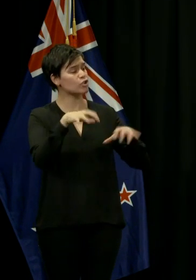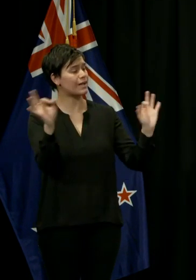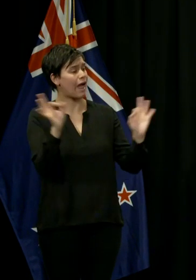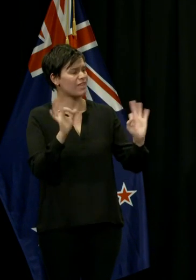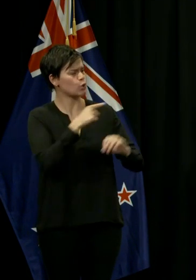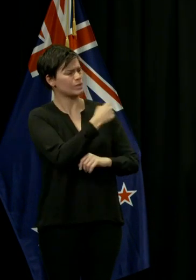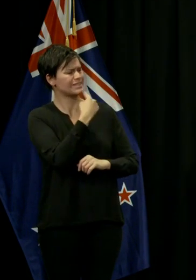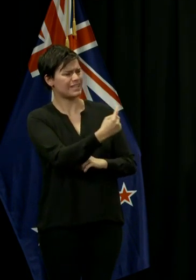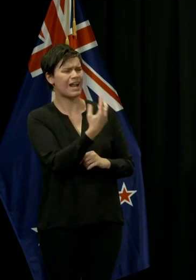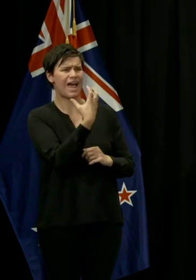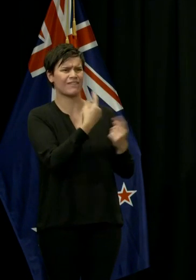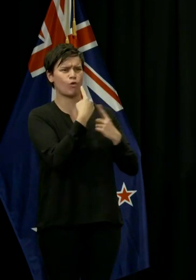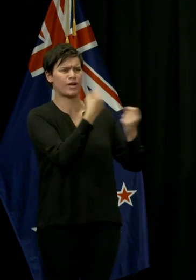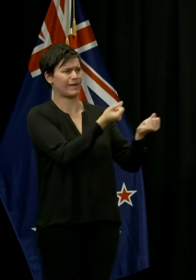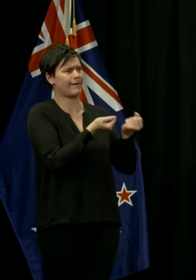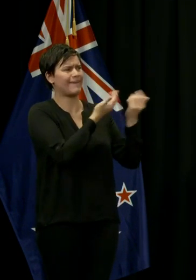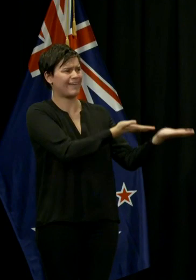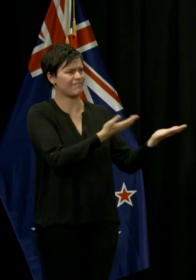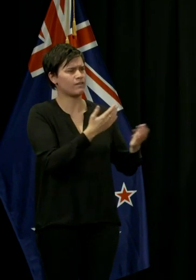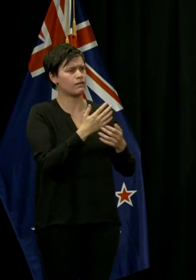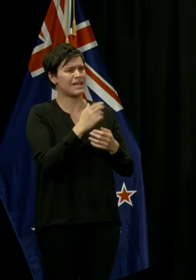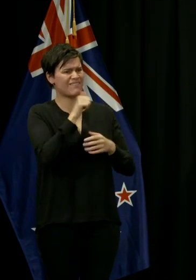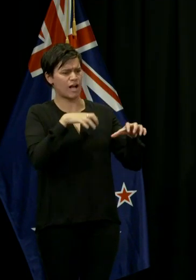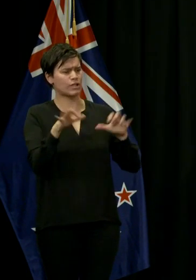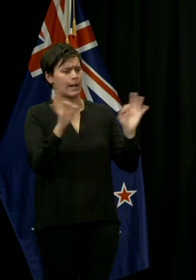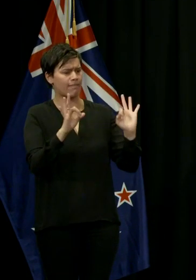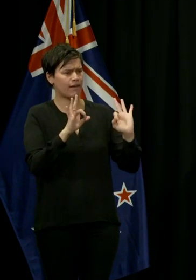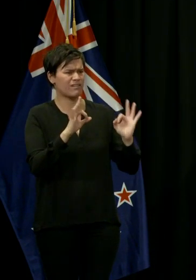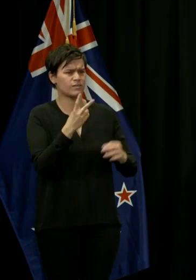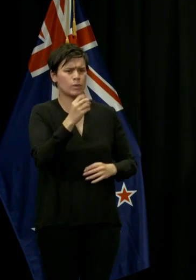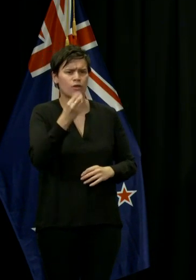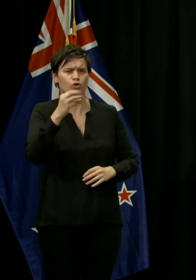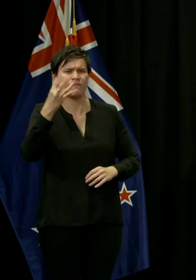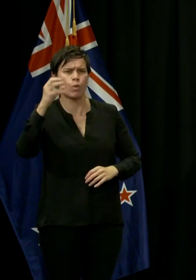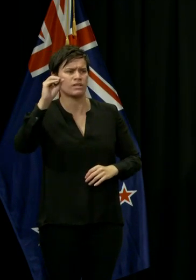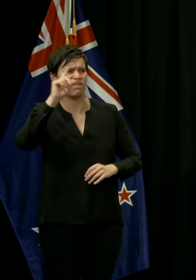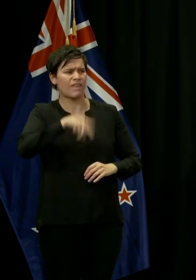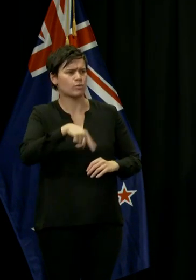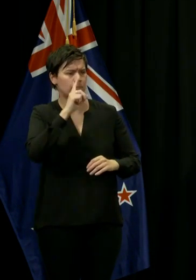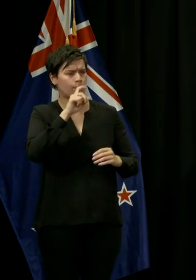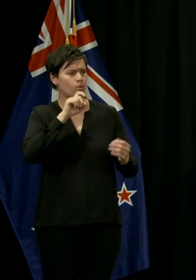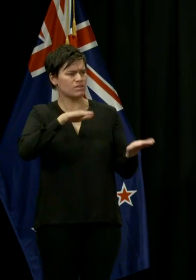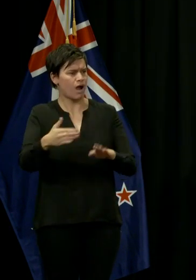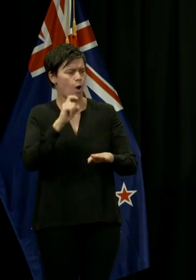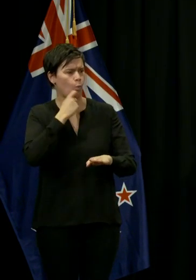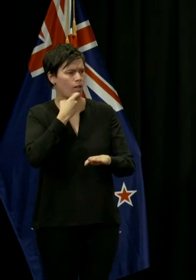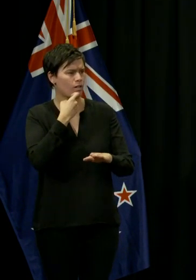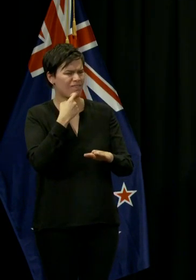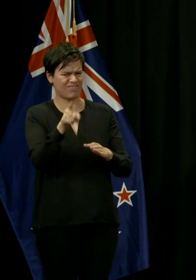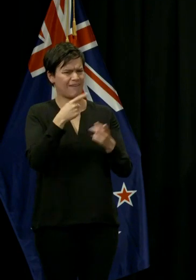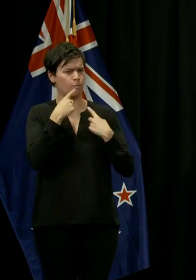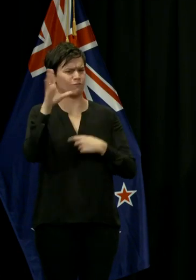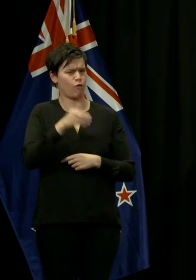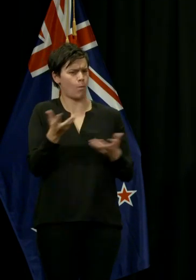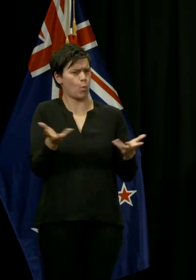by, and will you make it public? So there's been multiple estimates. All of them essentially